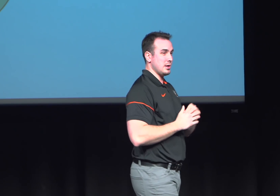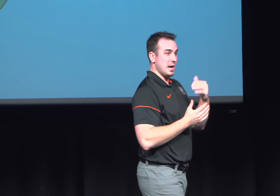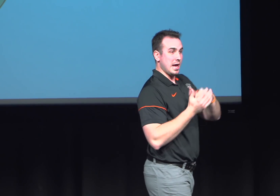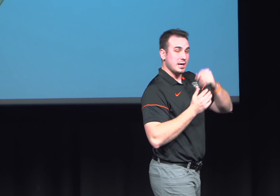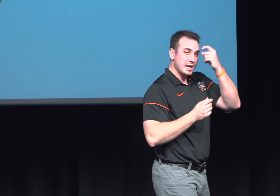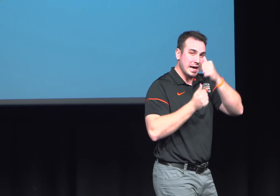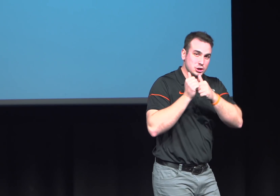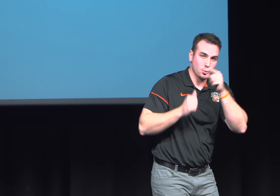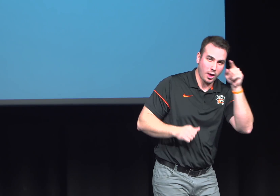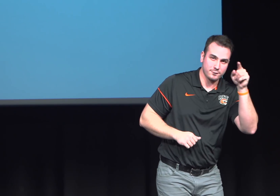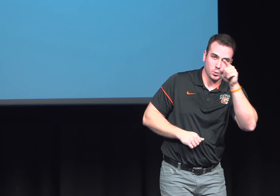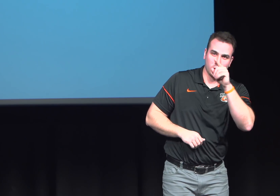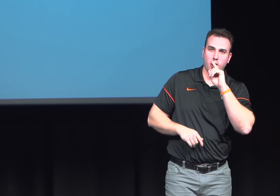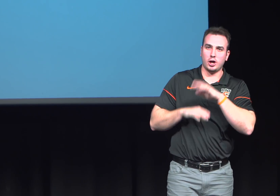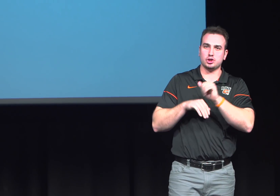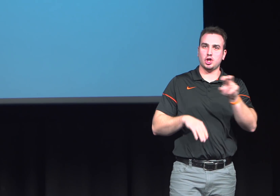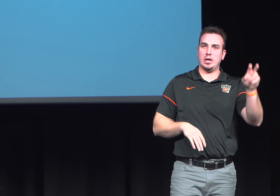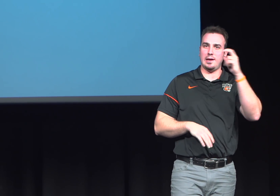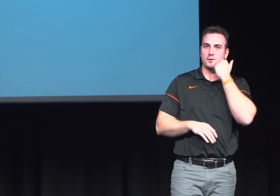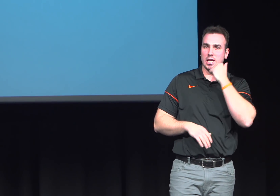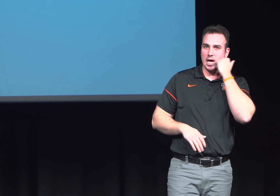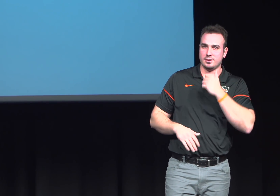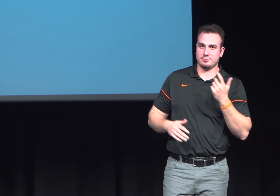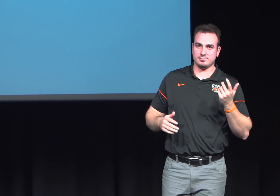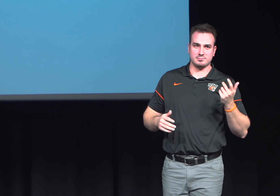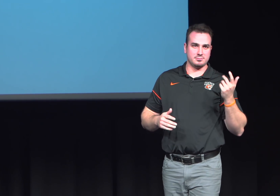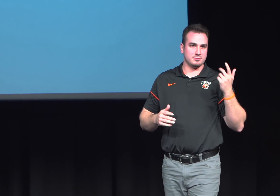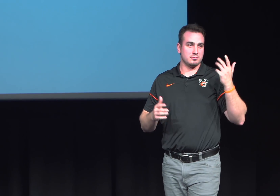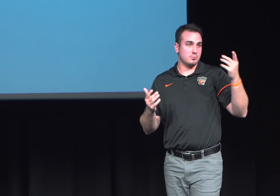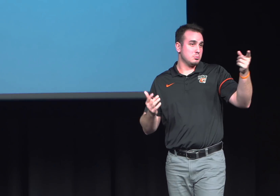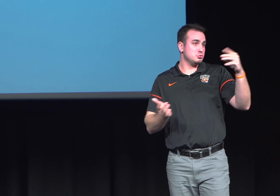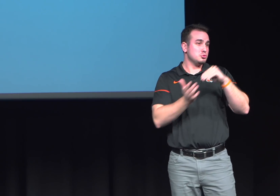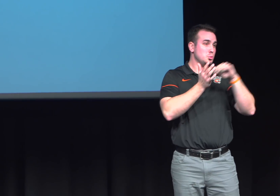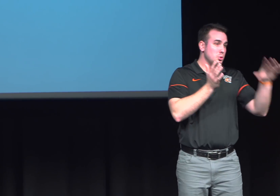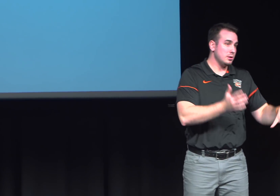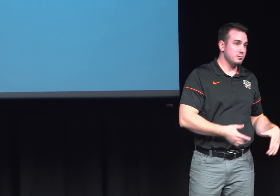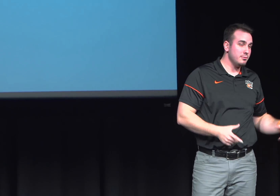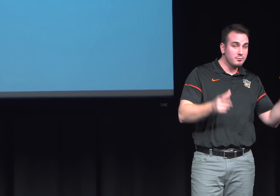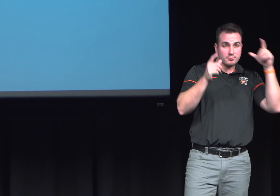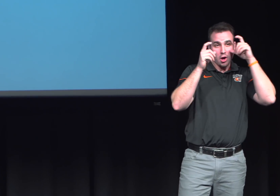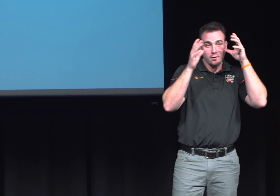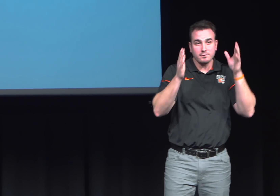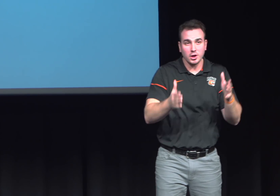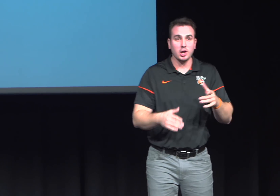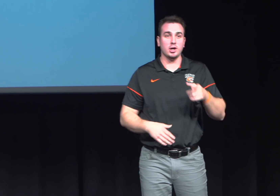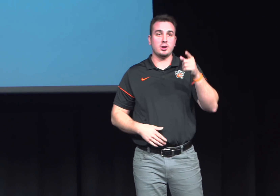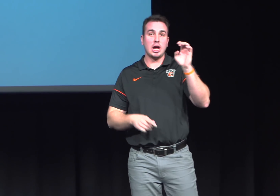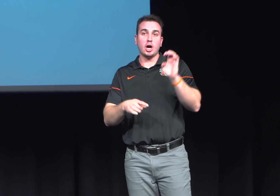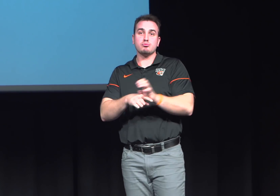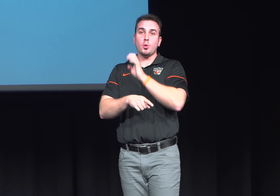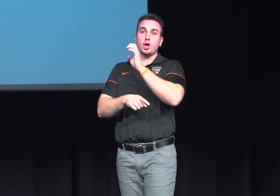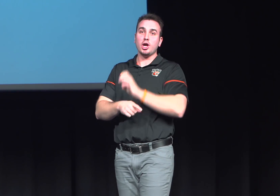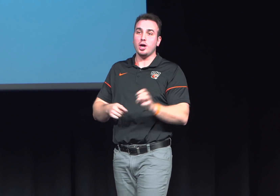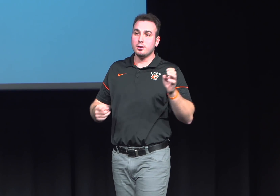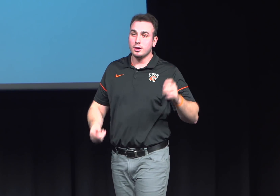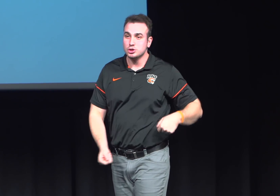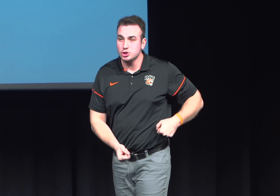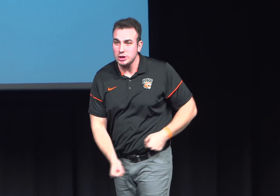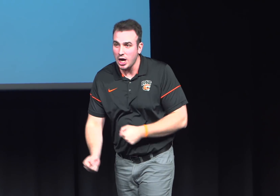Again, every one of you is on a journey every day. As a student, photographer, entrepreneur, the